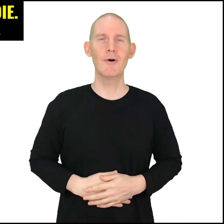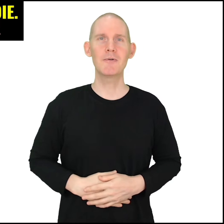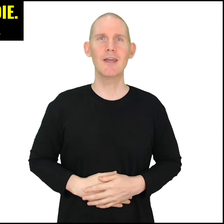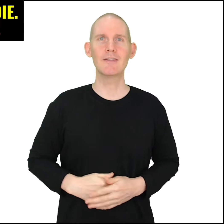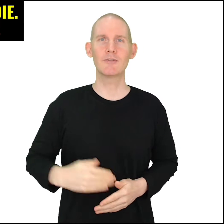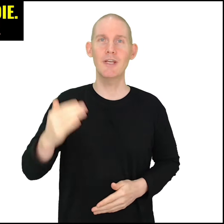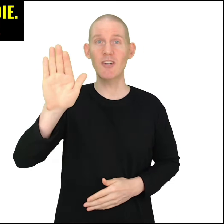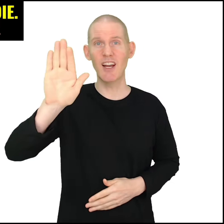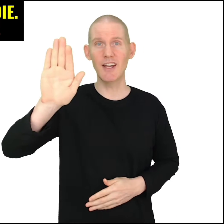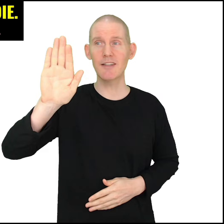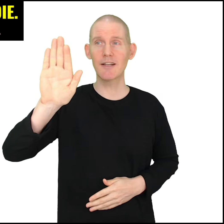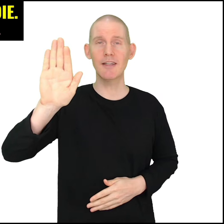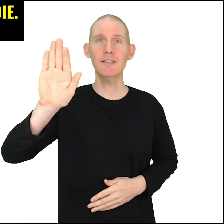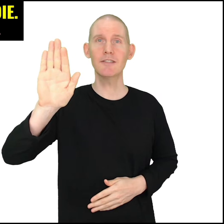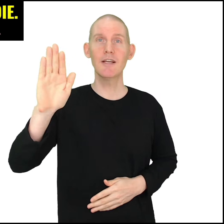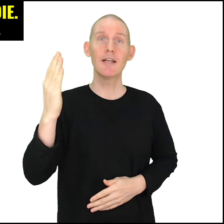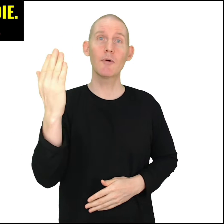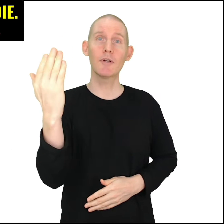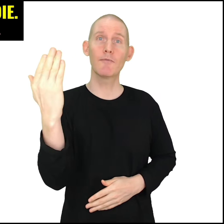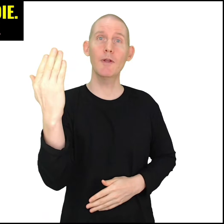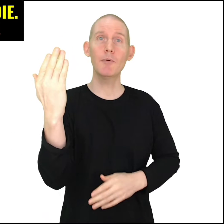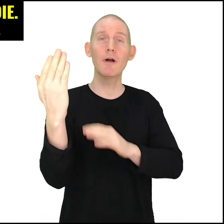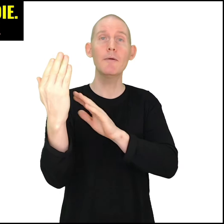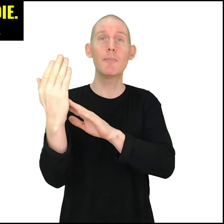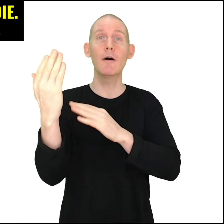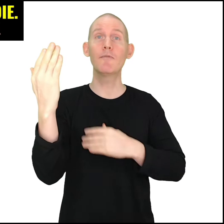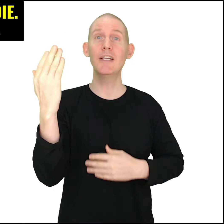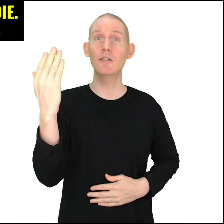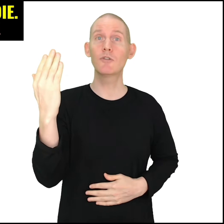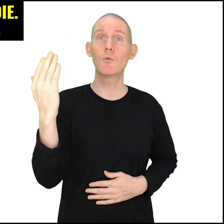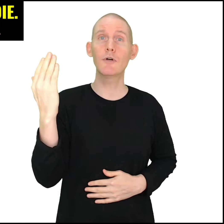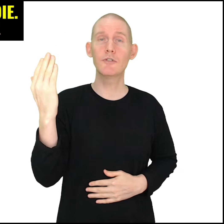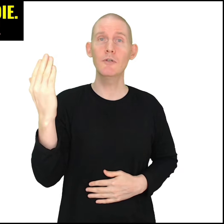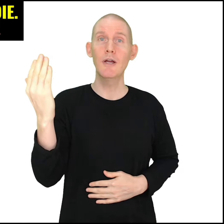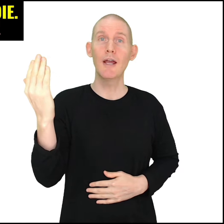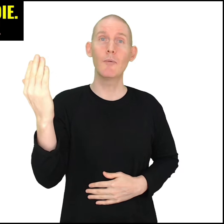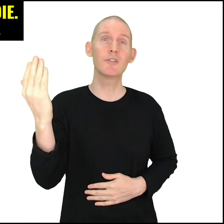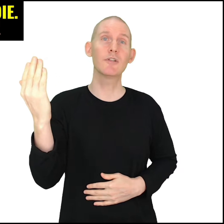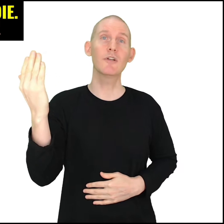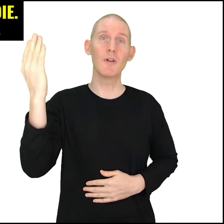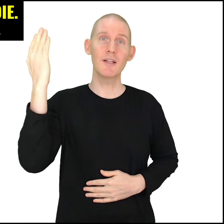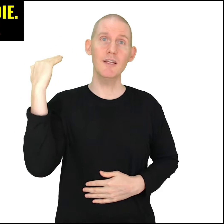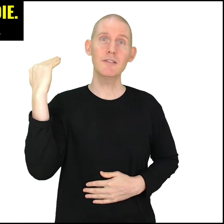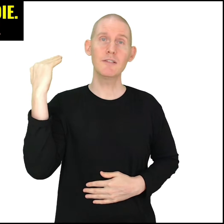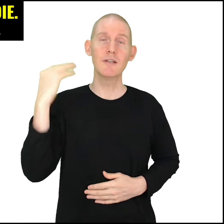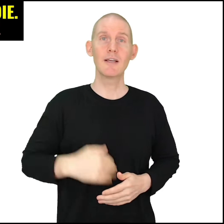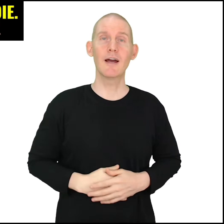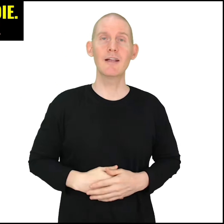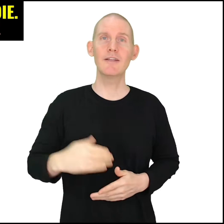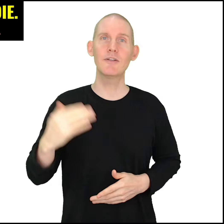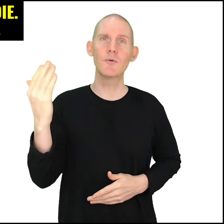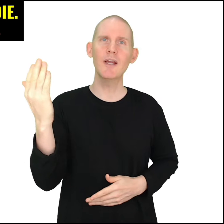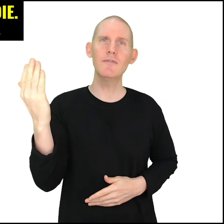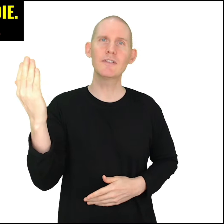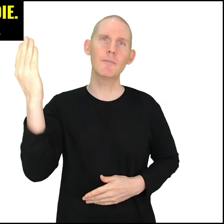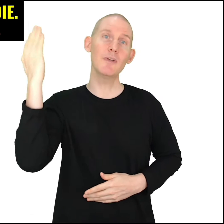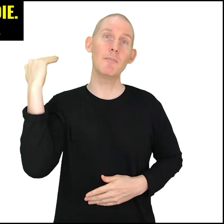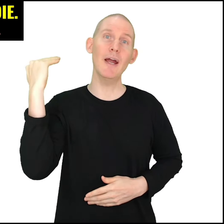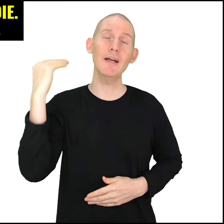Okay, so take your hand like this. Now we're going to flip it around, palm facing towards you, and we're just going to go like this. Kind of like you're waving something past.